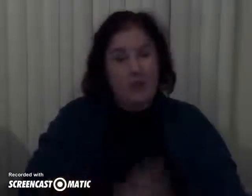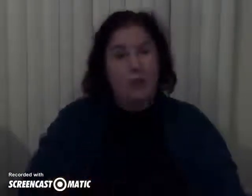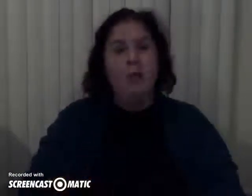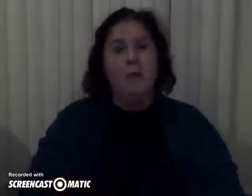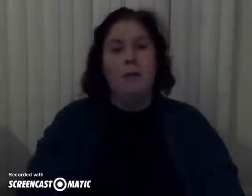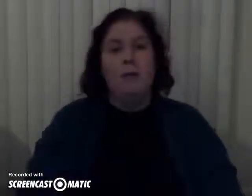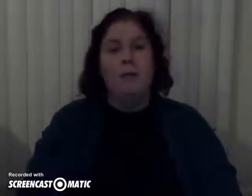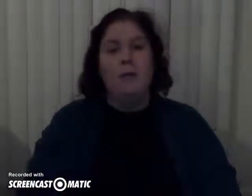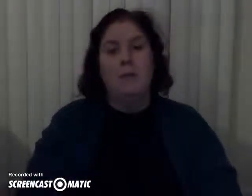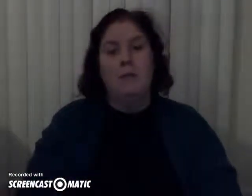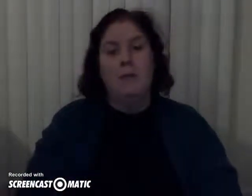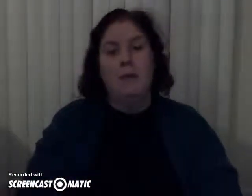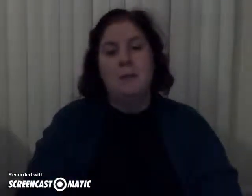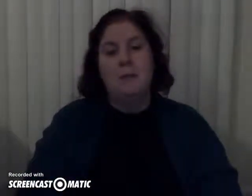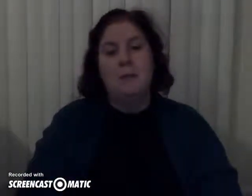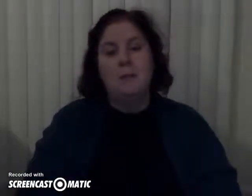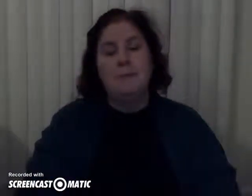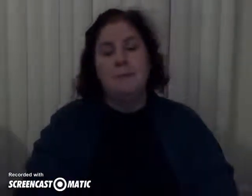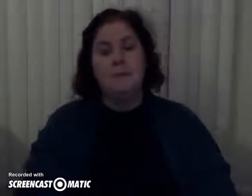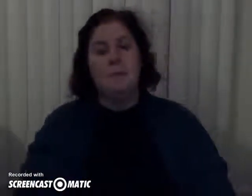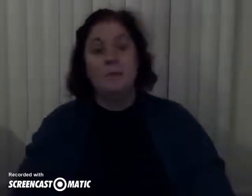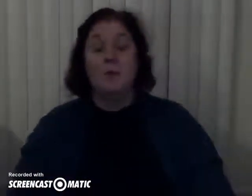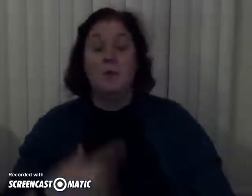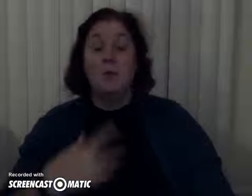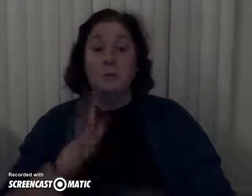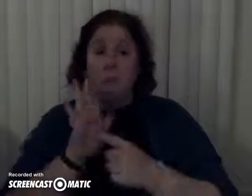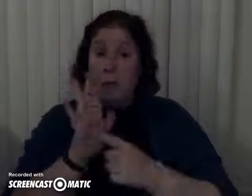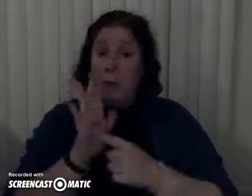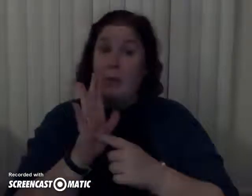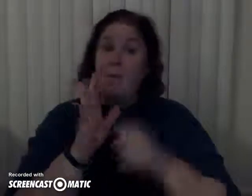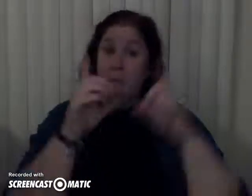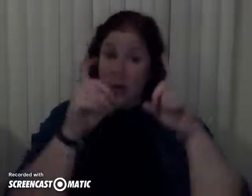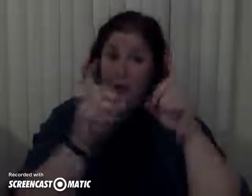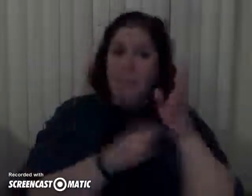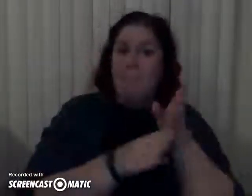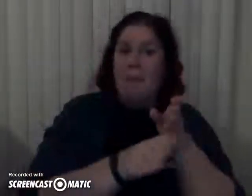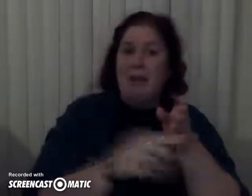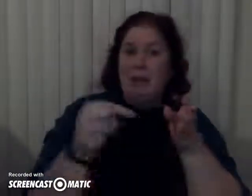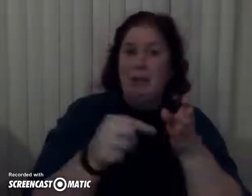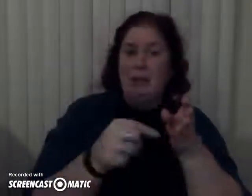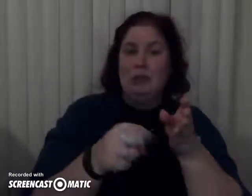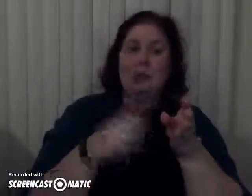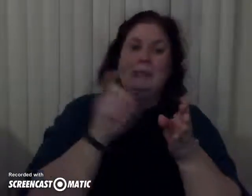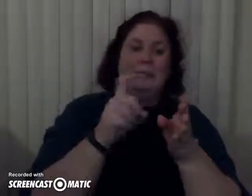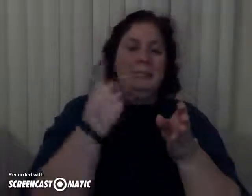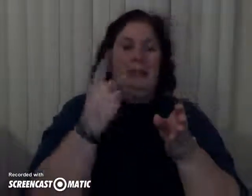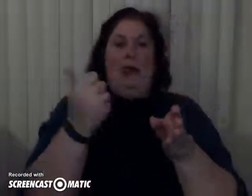What do you mean? What do you mean? So like the photography is a minor, so you would need to have something else like teaching